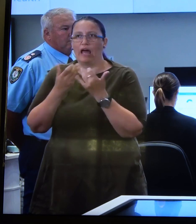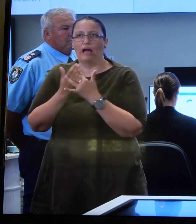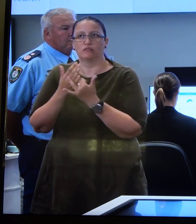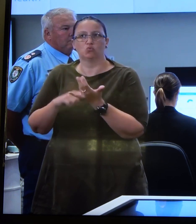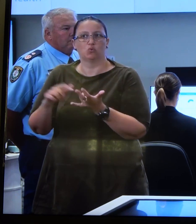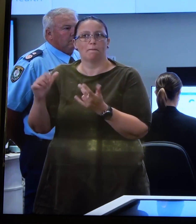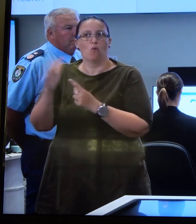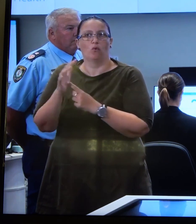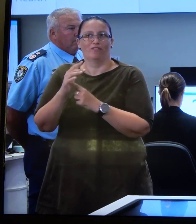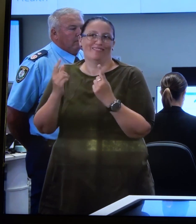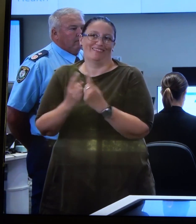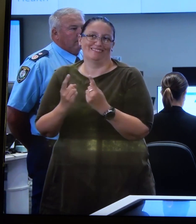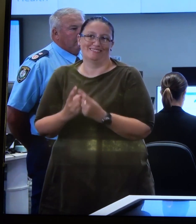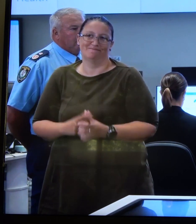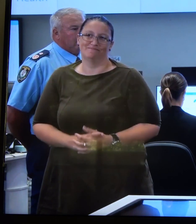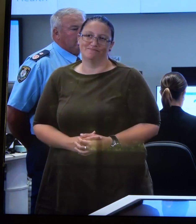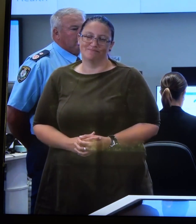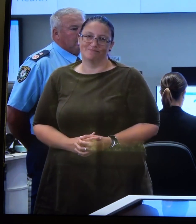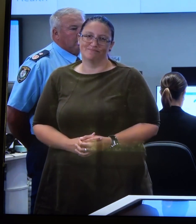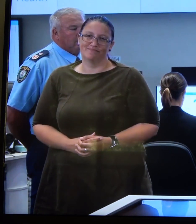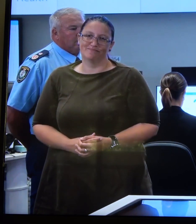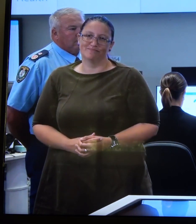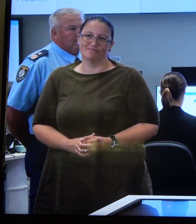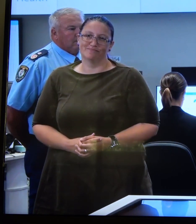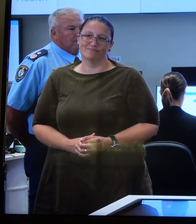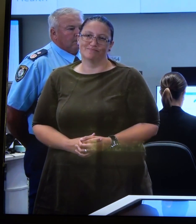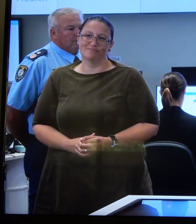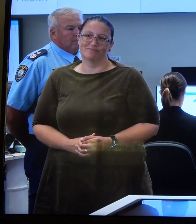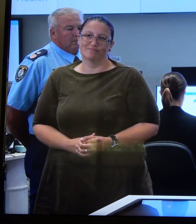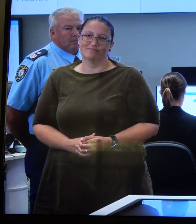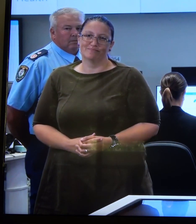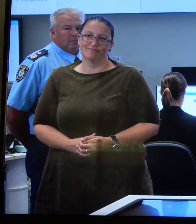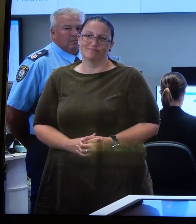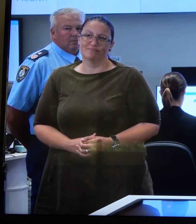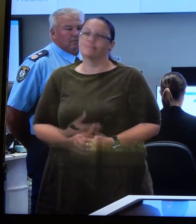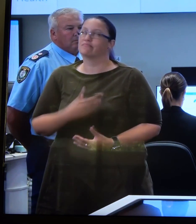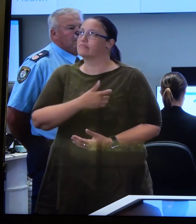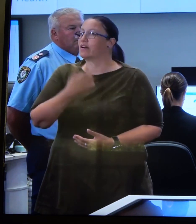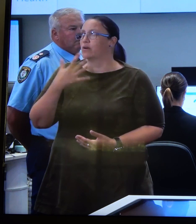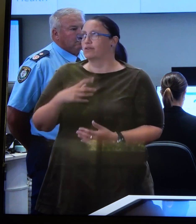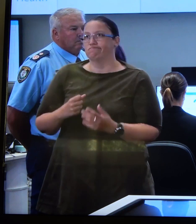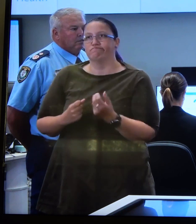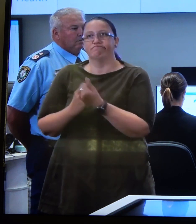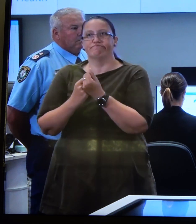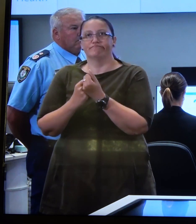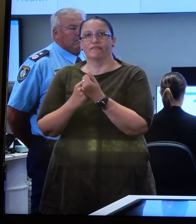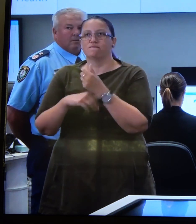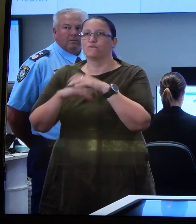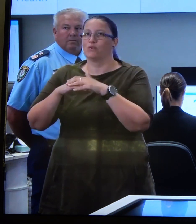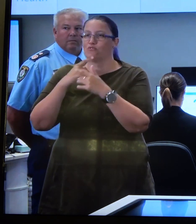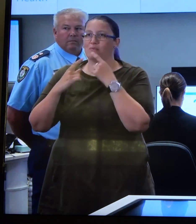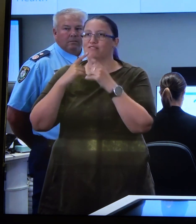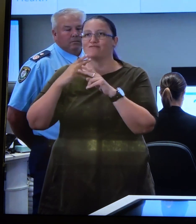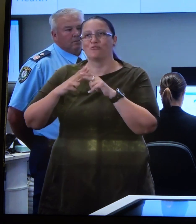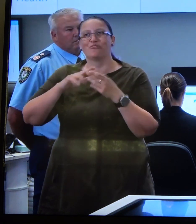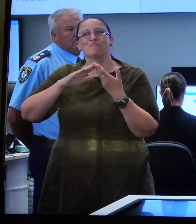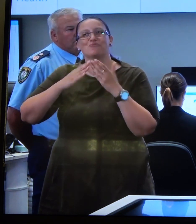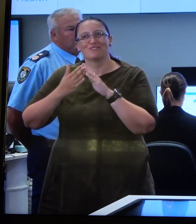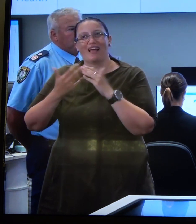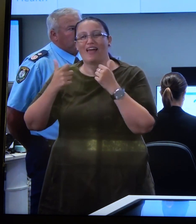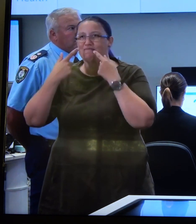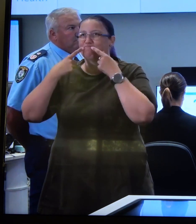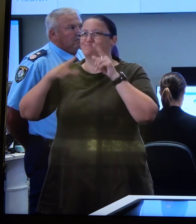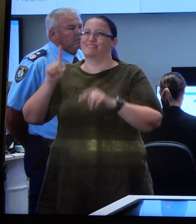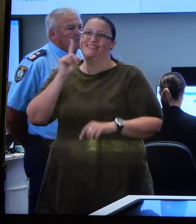Look, I want to reinforce the message that was given to the community so strongly yesterday. There is no need, absolutely no need to